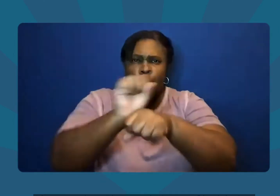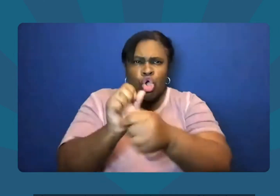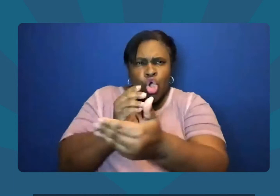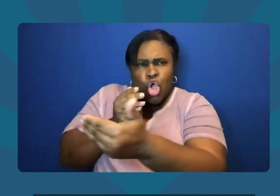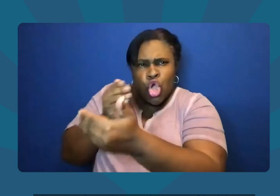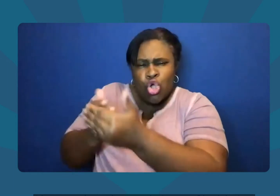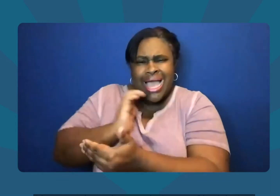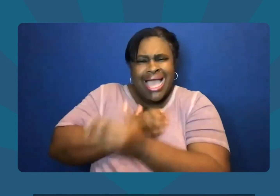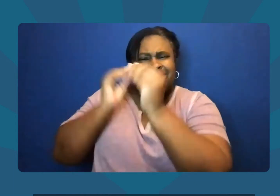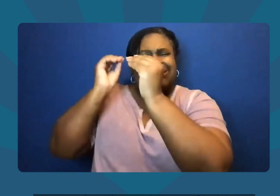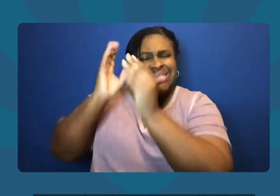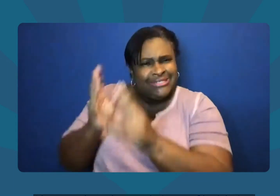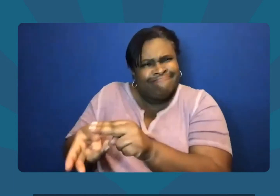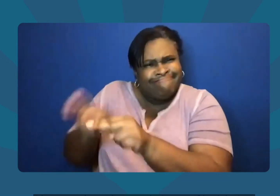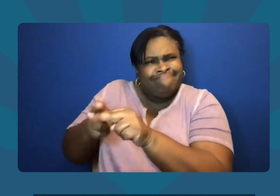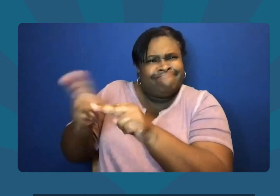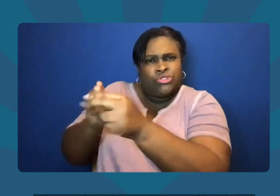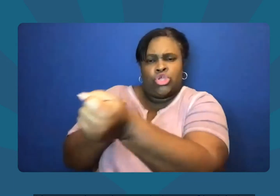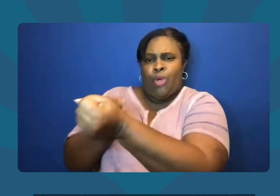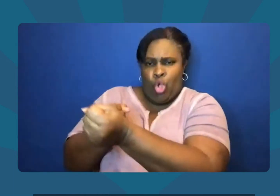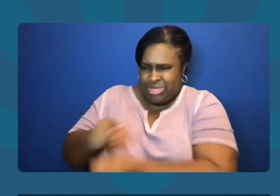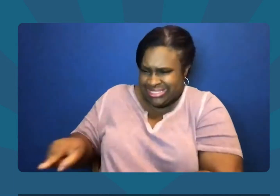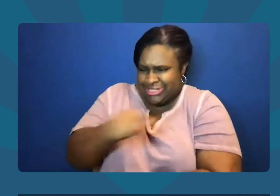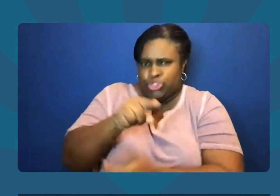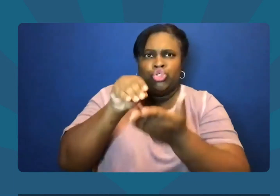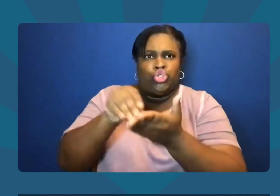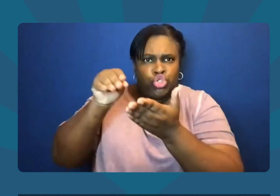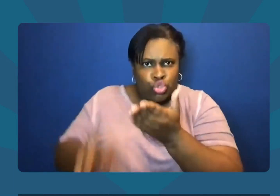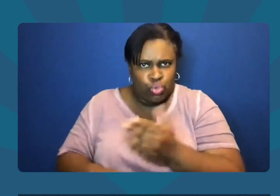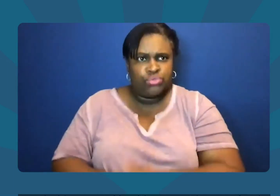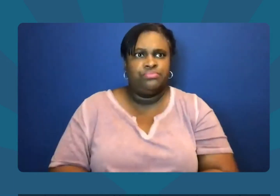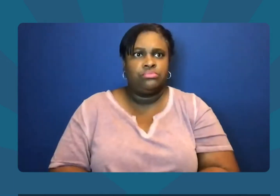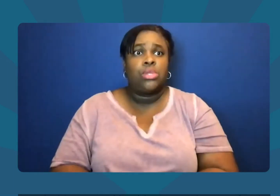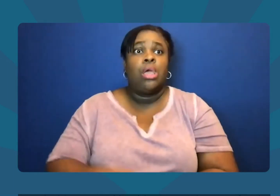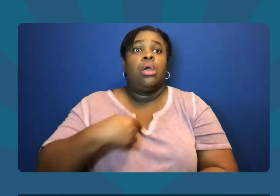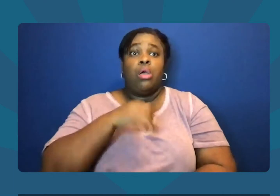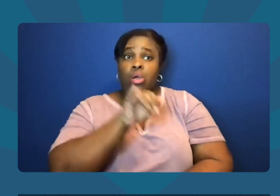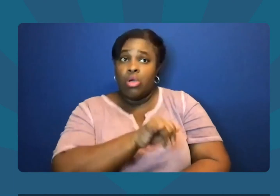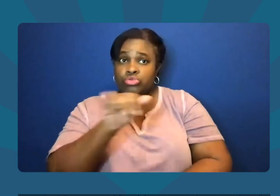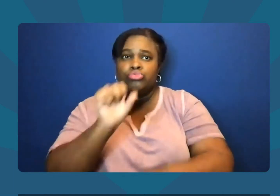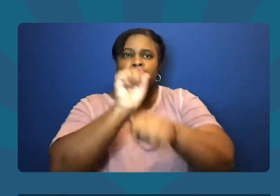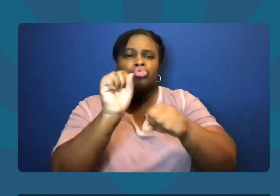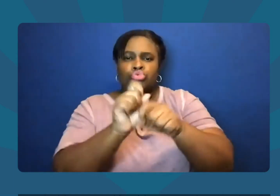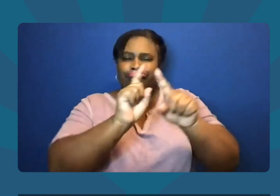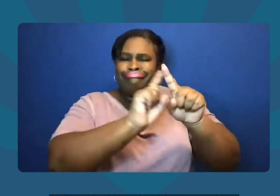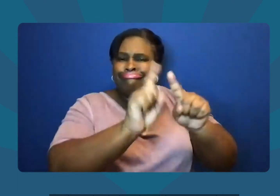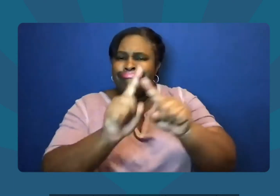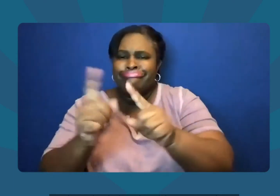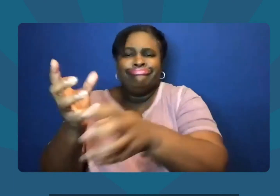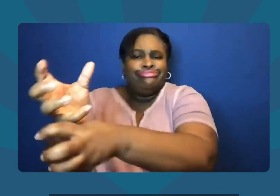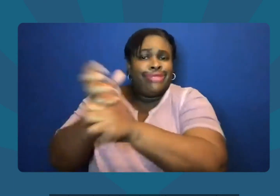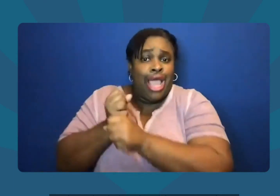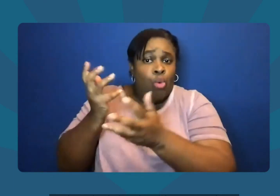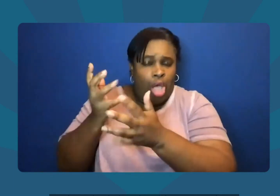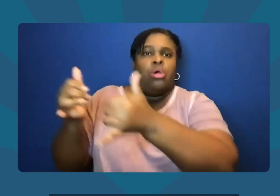I have authored several pieces of legislation to prioritize mental health support in our schools and worked